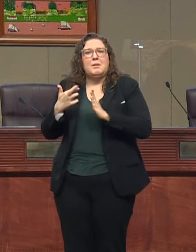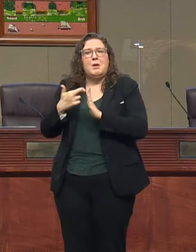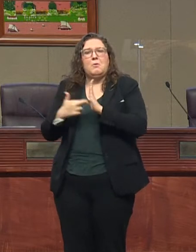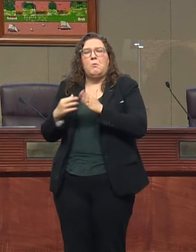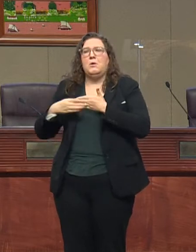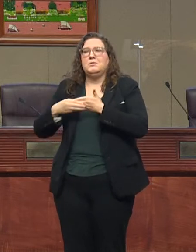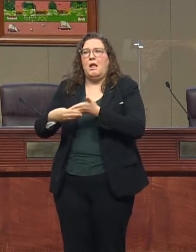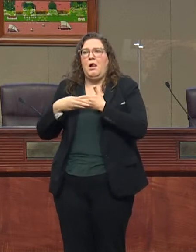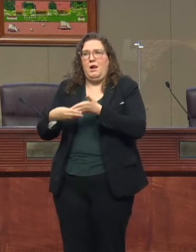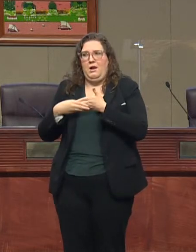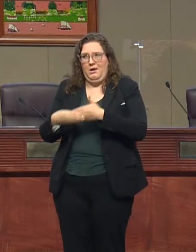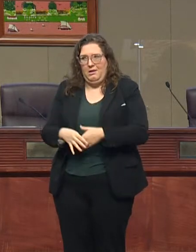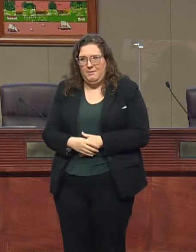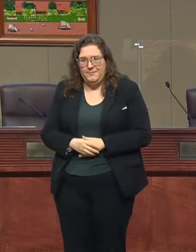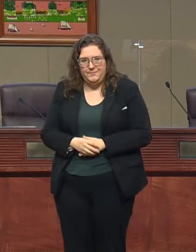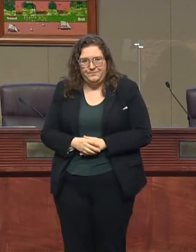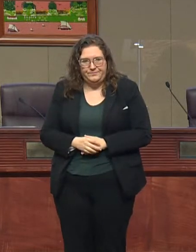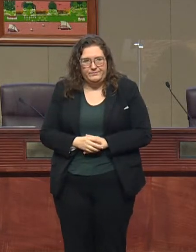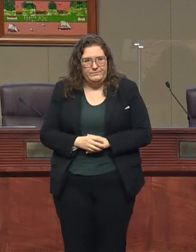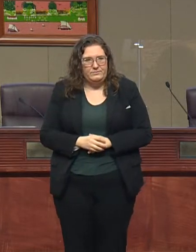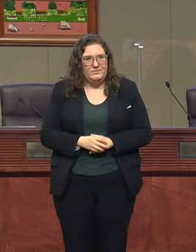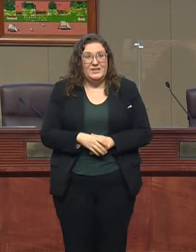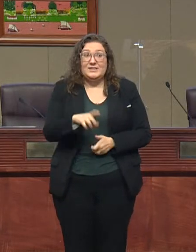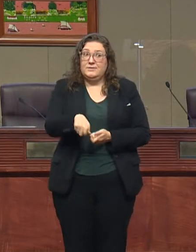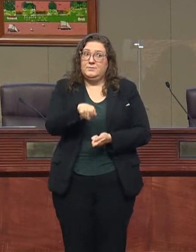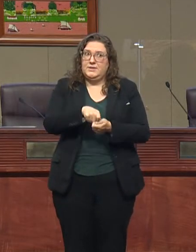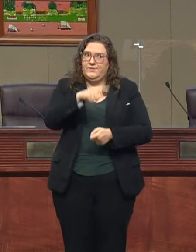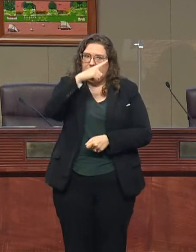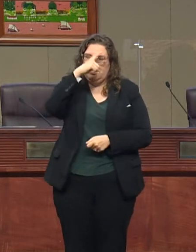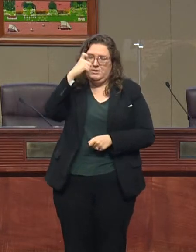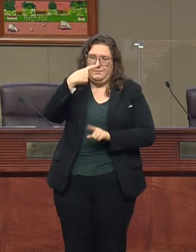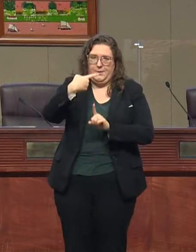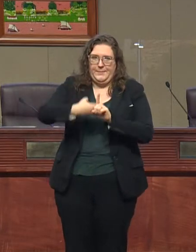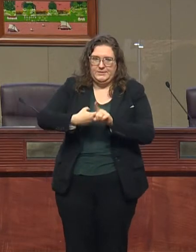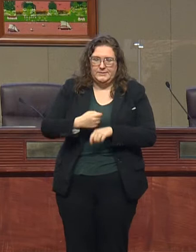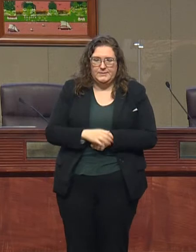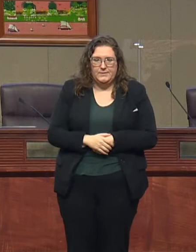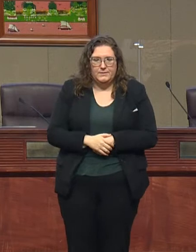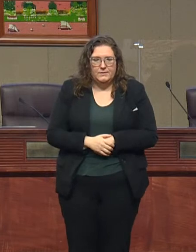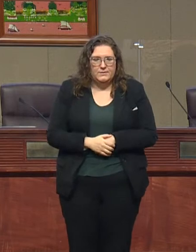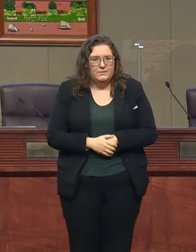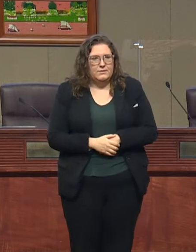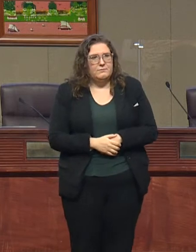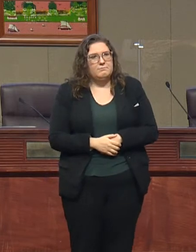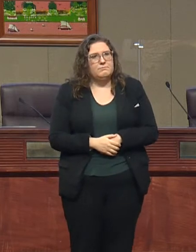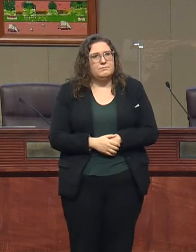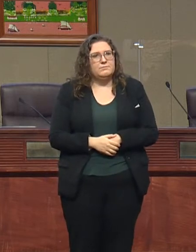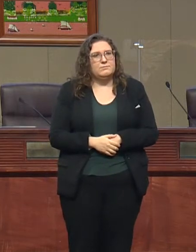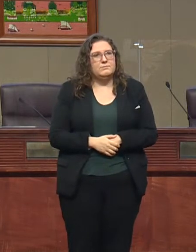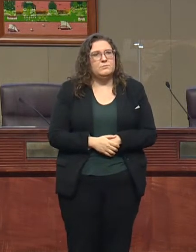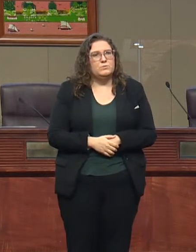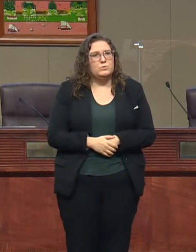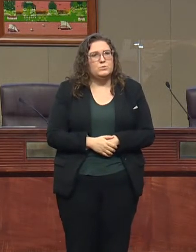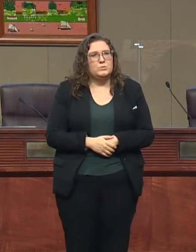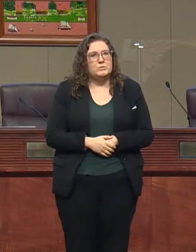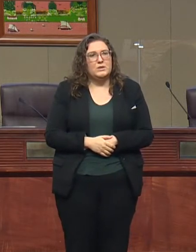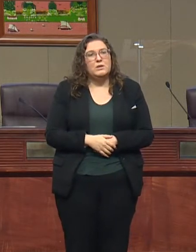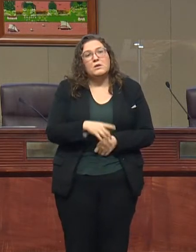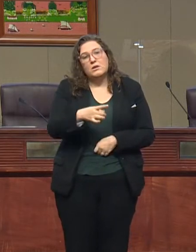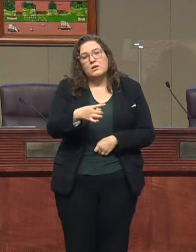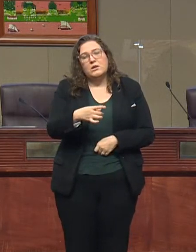move towards the summer months. Even though we are seeing a slight uptick in